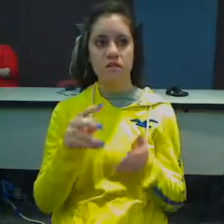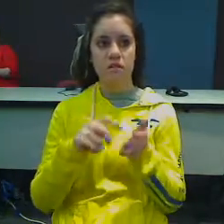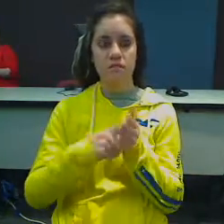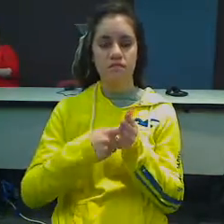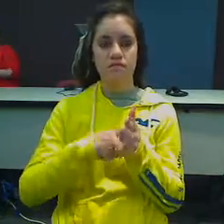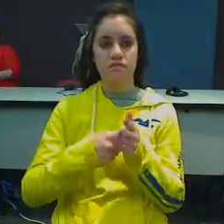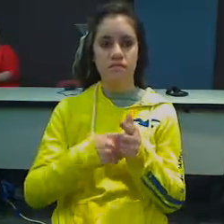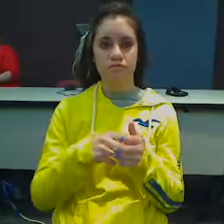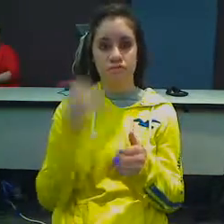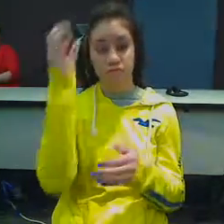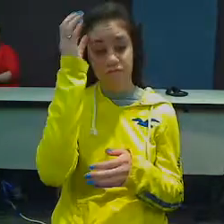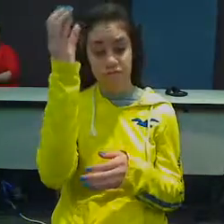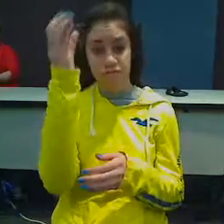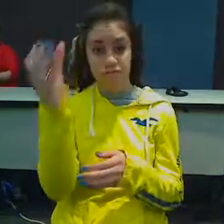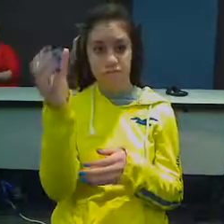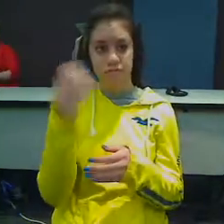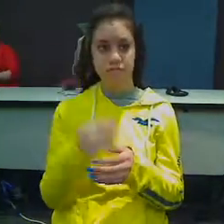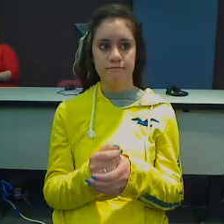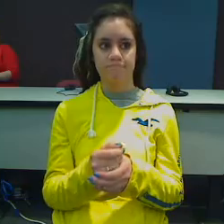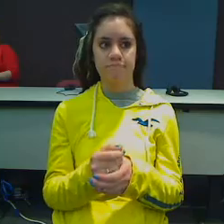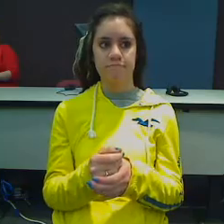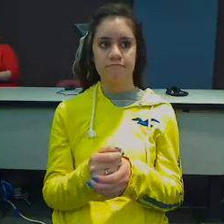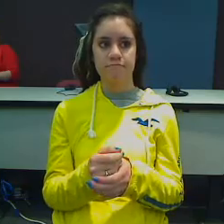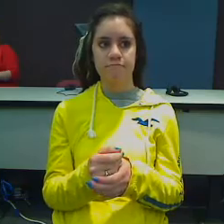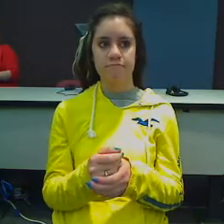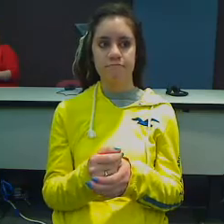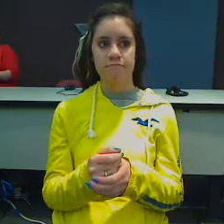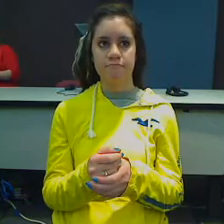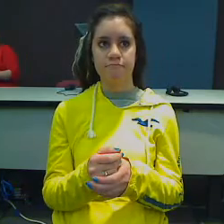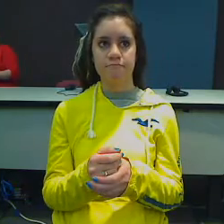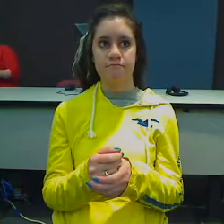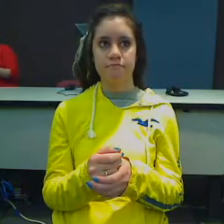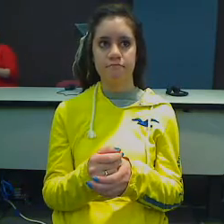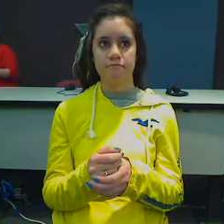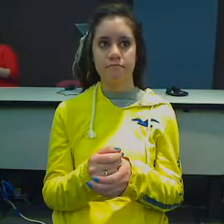study up on the basis of the subject of study, things like biology,